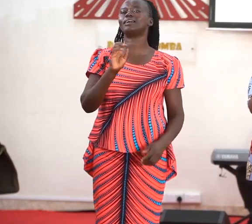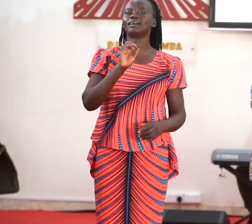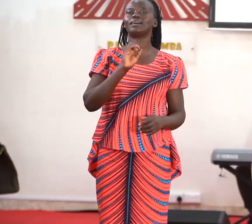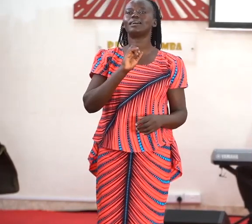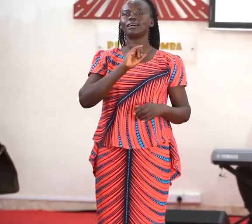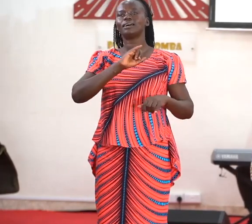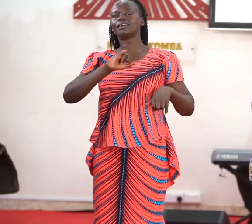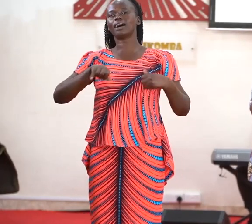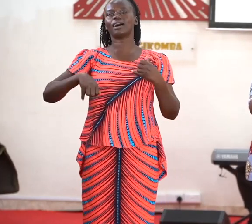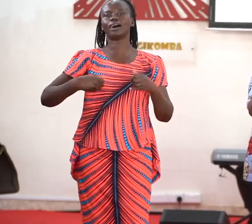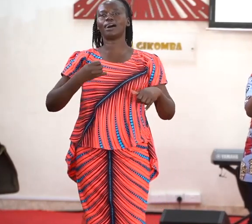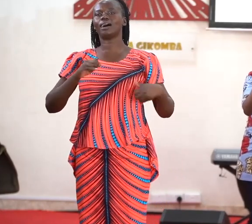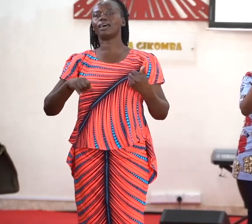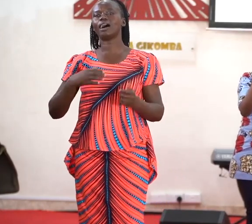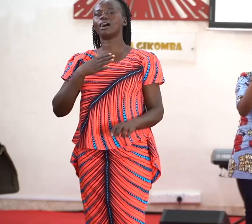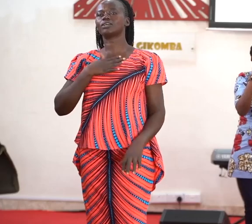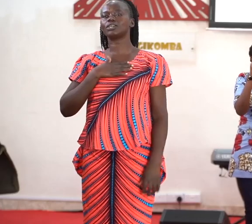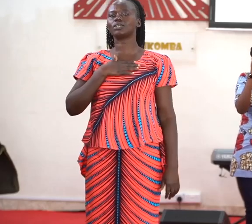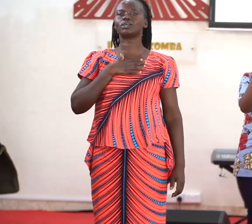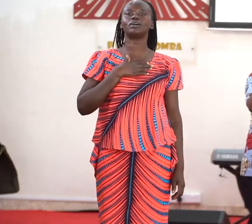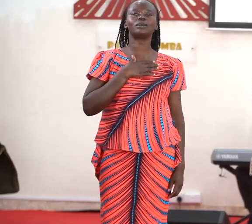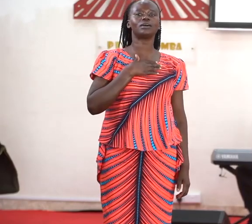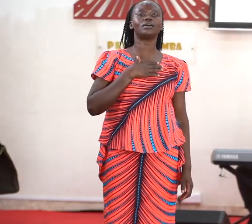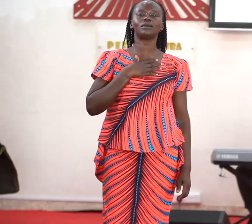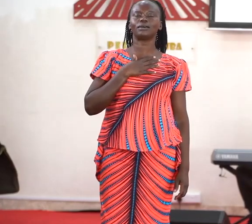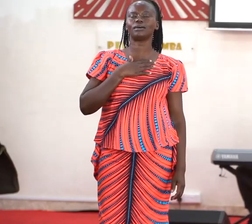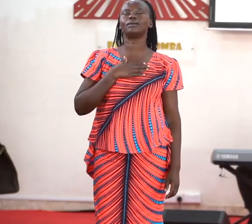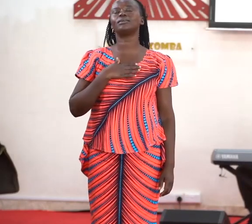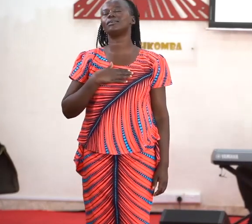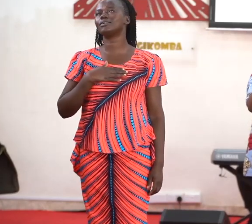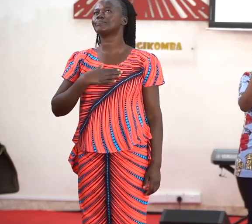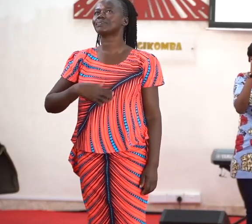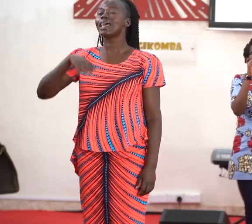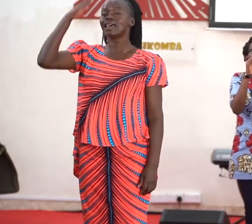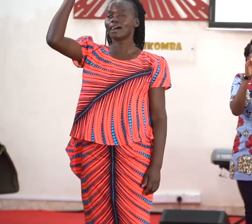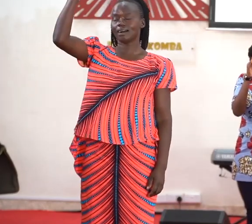mora raha yangu,